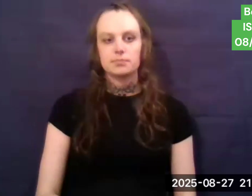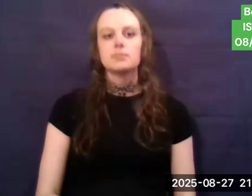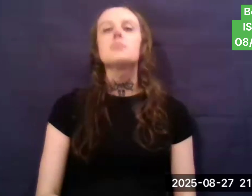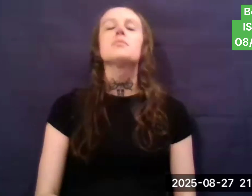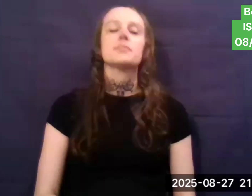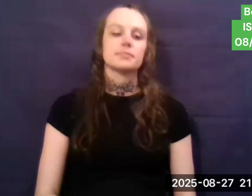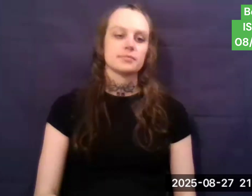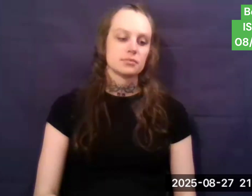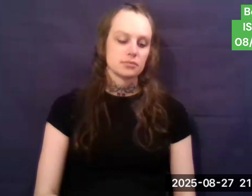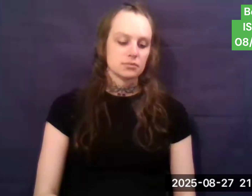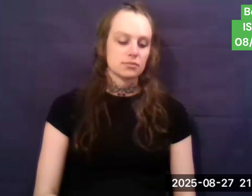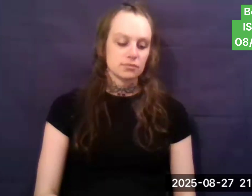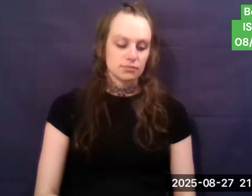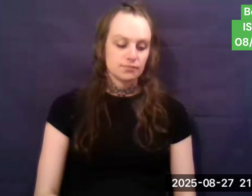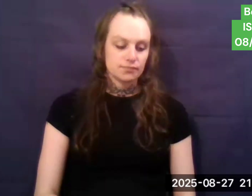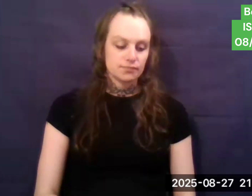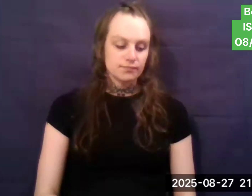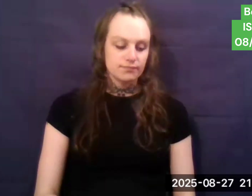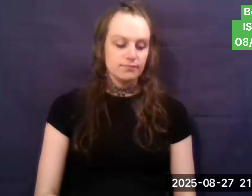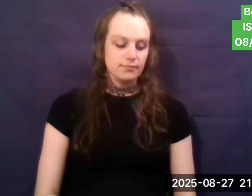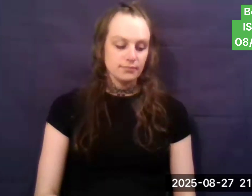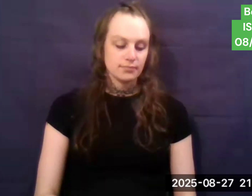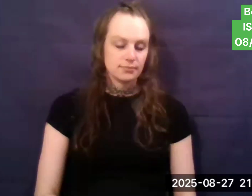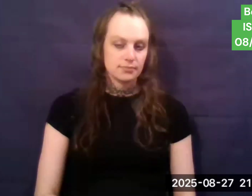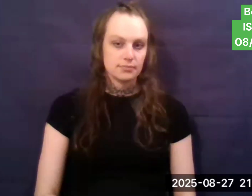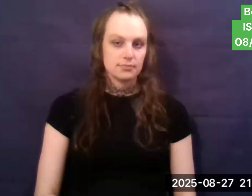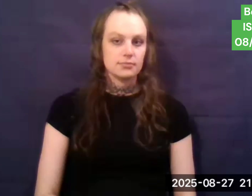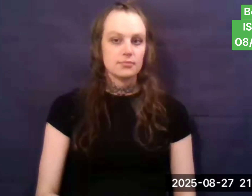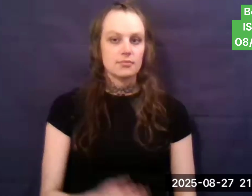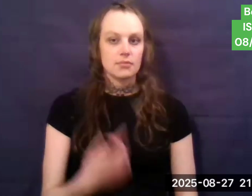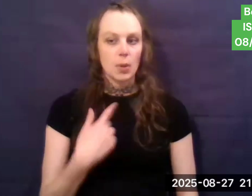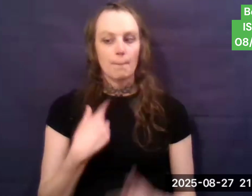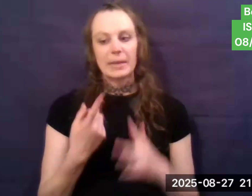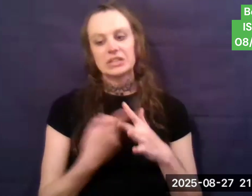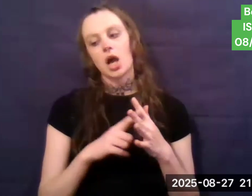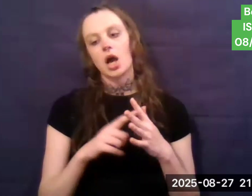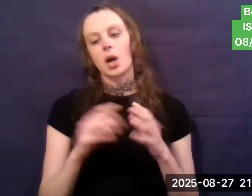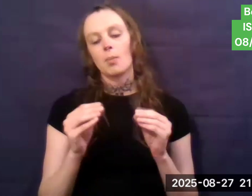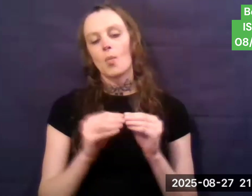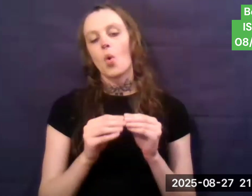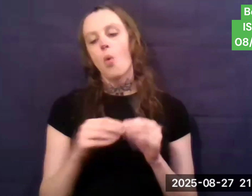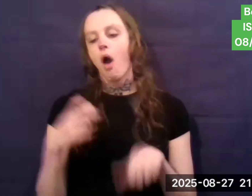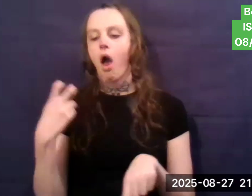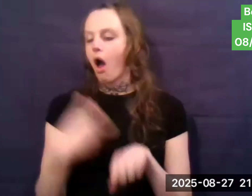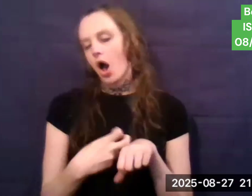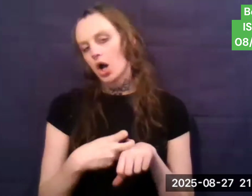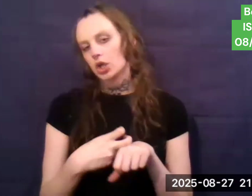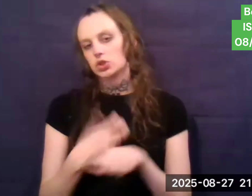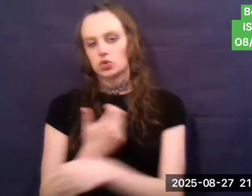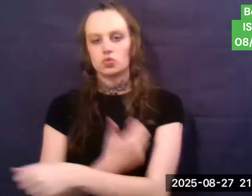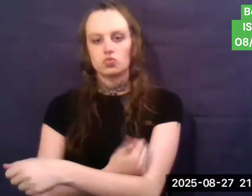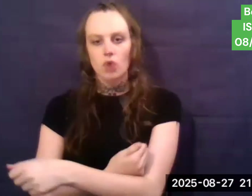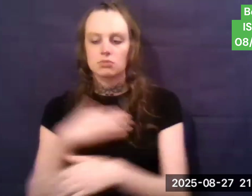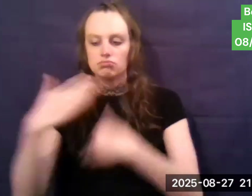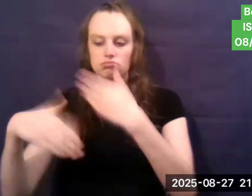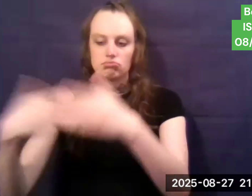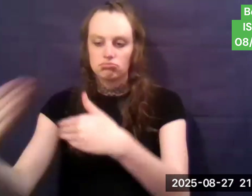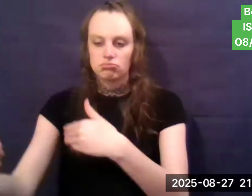got into more hardcore substances as I went along in my journey, but alcohol was always